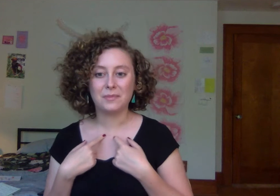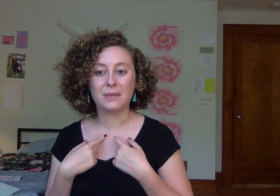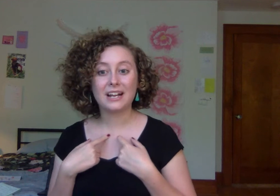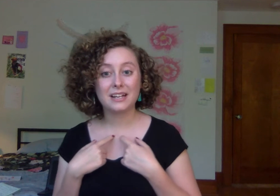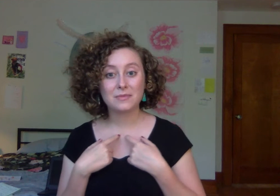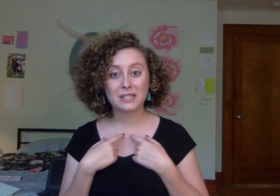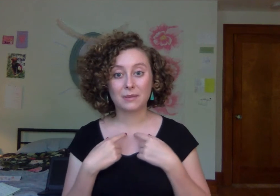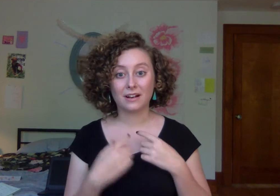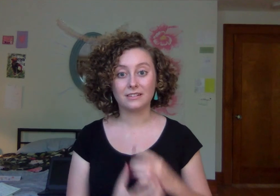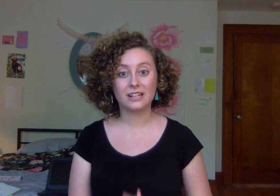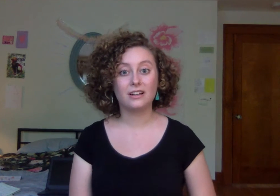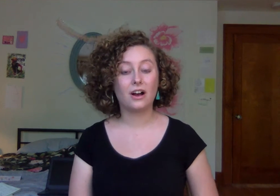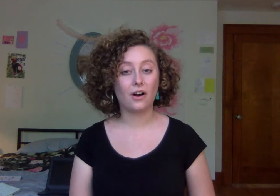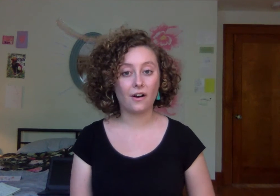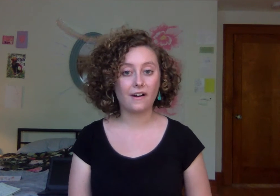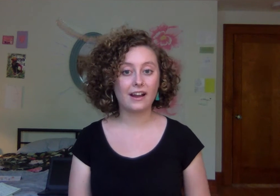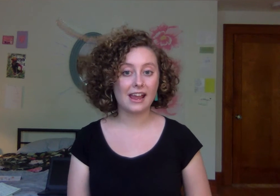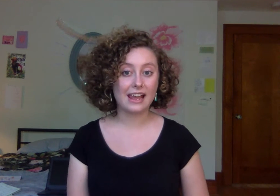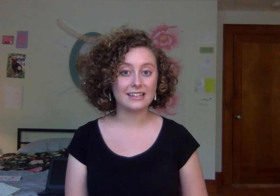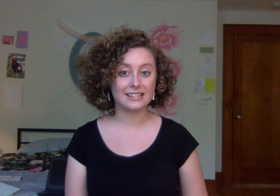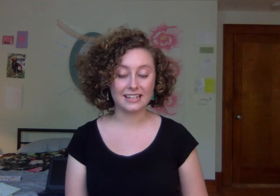My name is spelled Rachele.